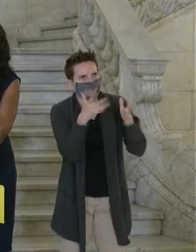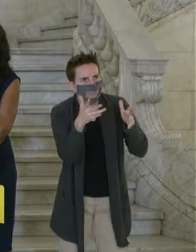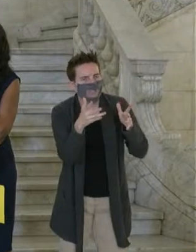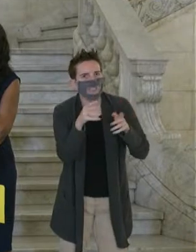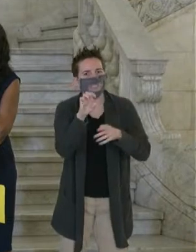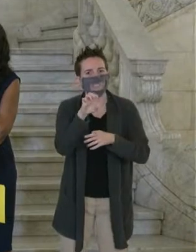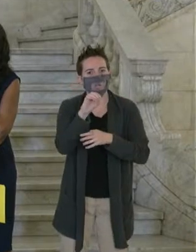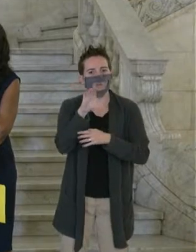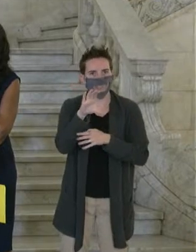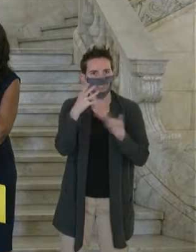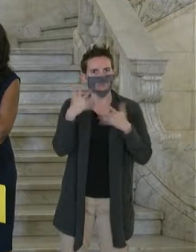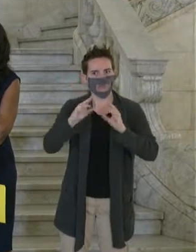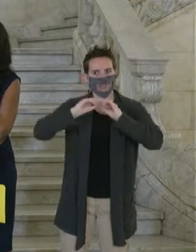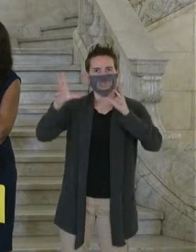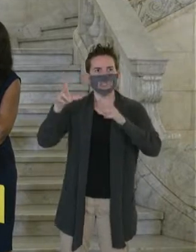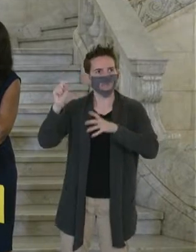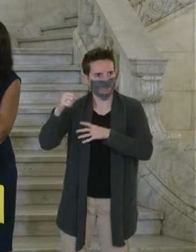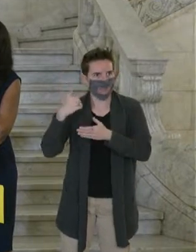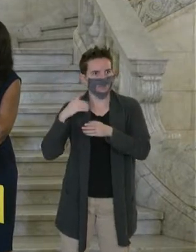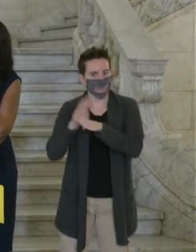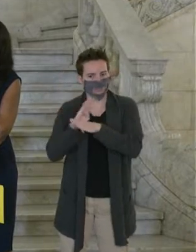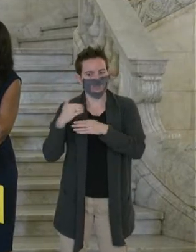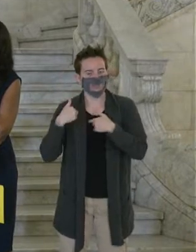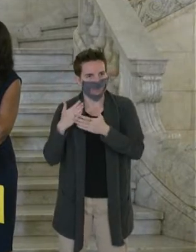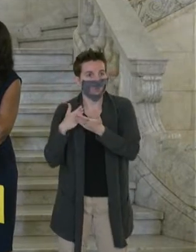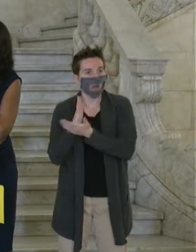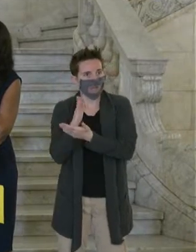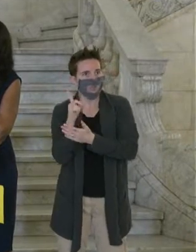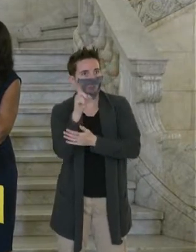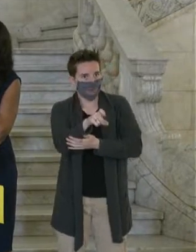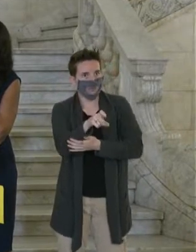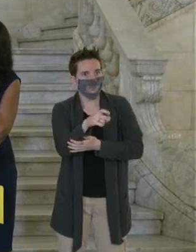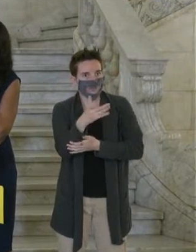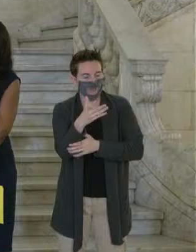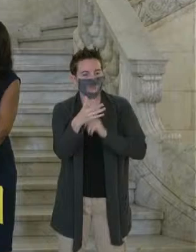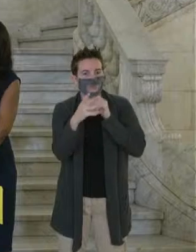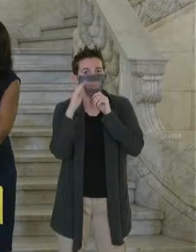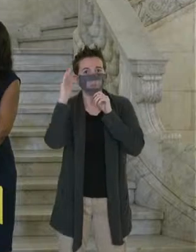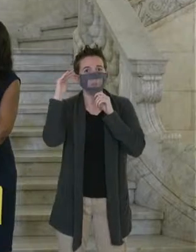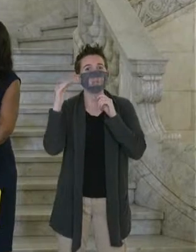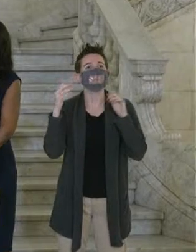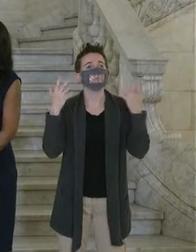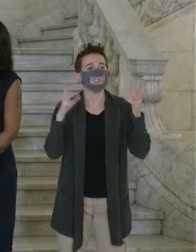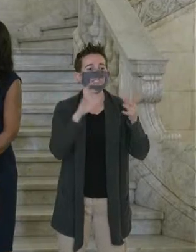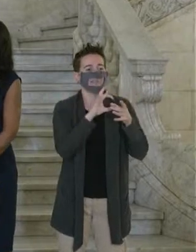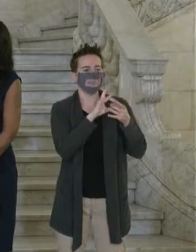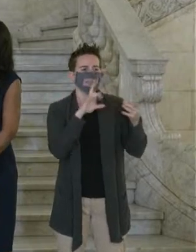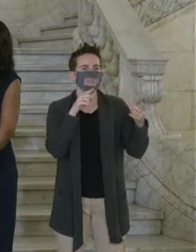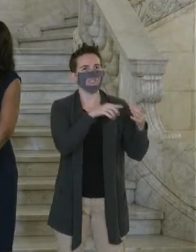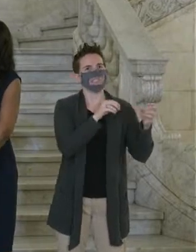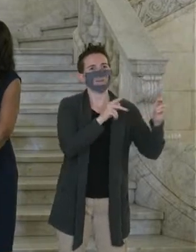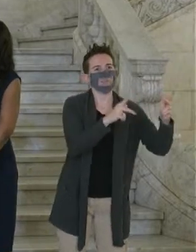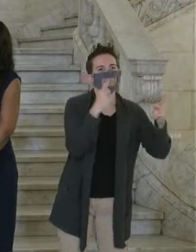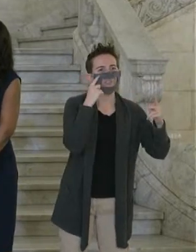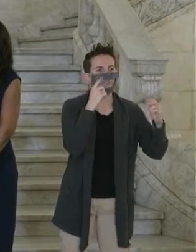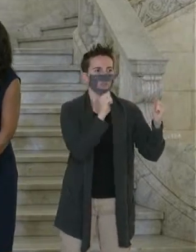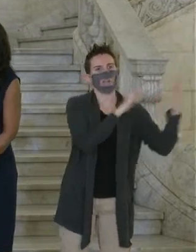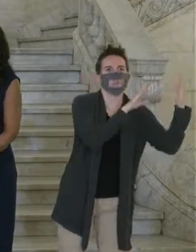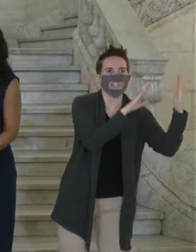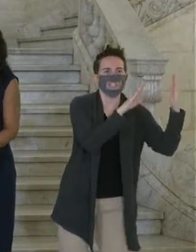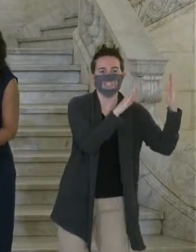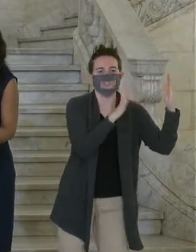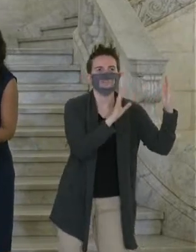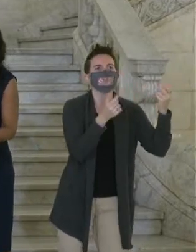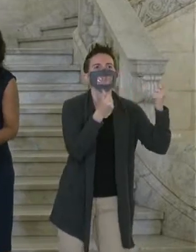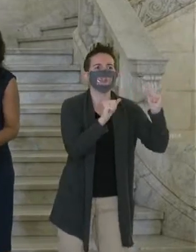has been very clear about that. We hope to get out of this model of opportunities for confrontation and just do the